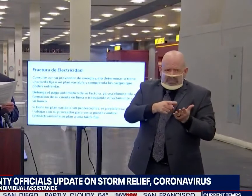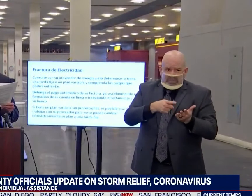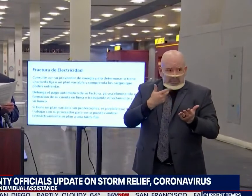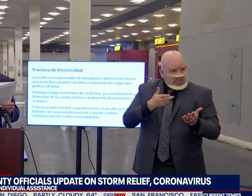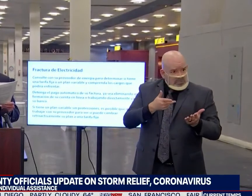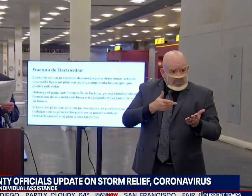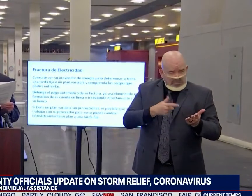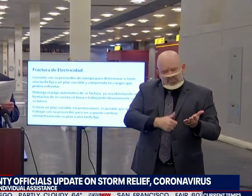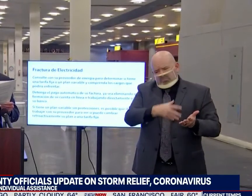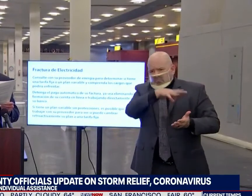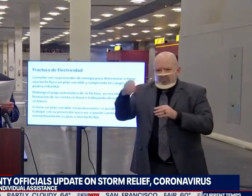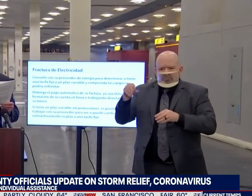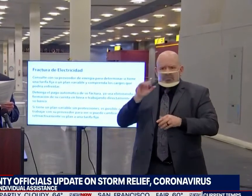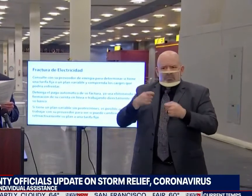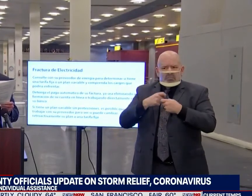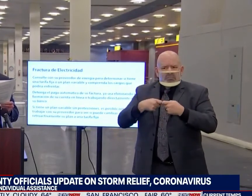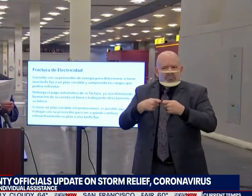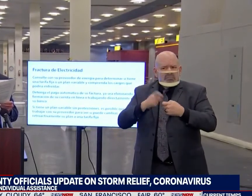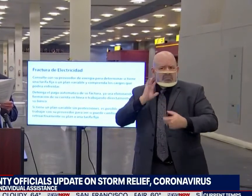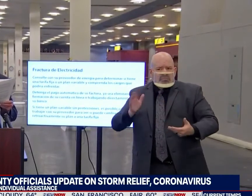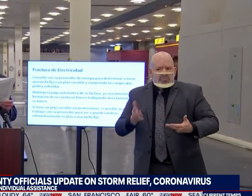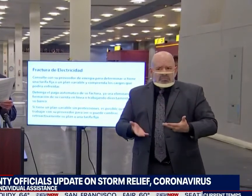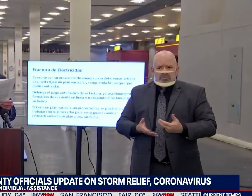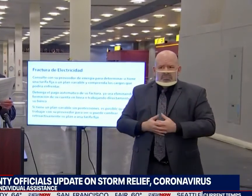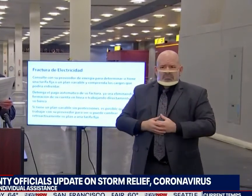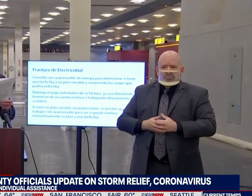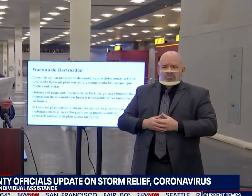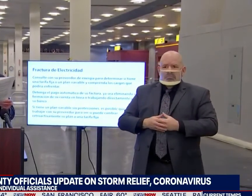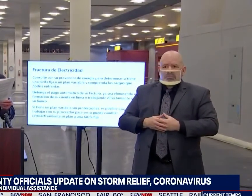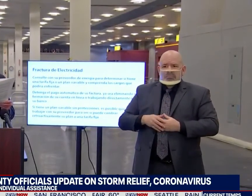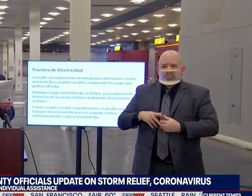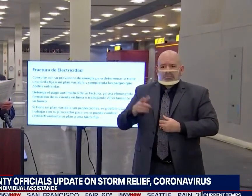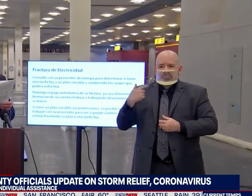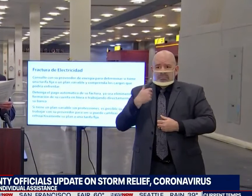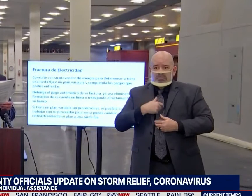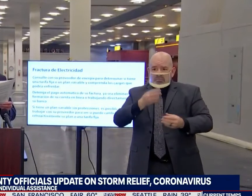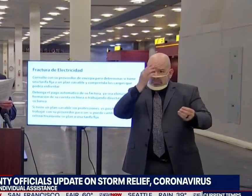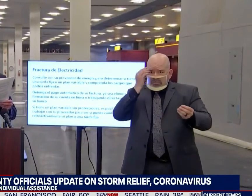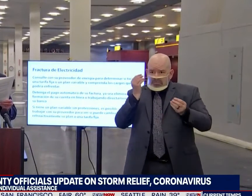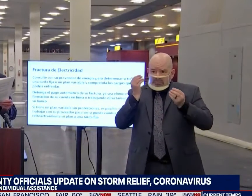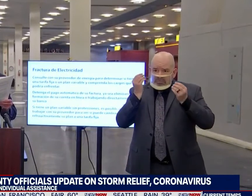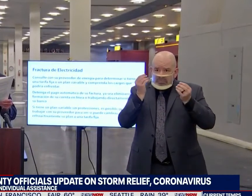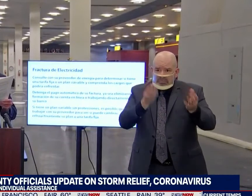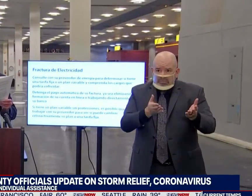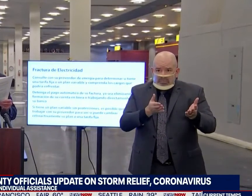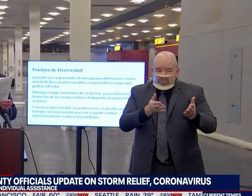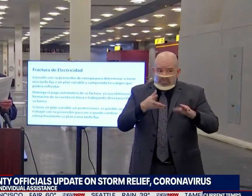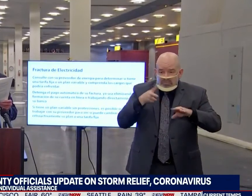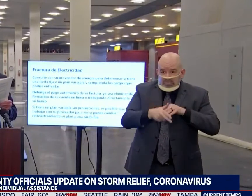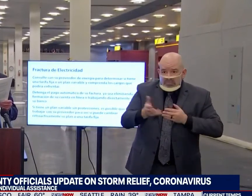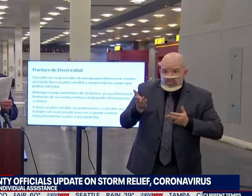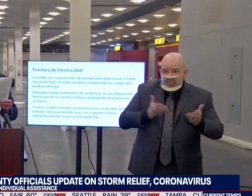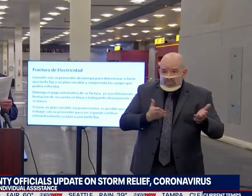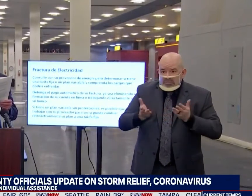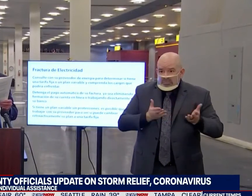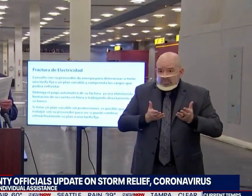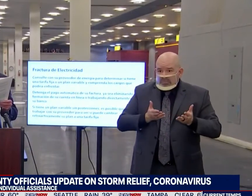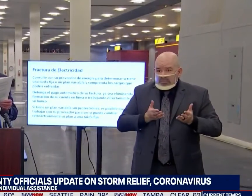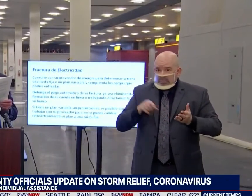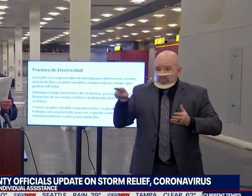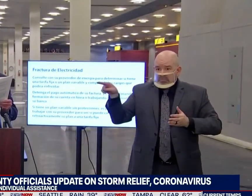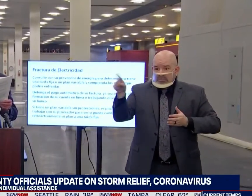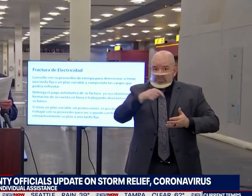a utility to provide its customers with notice before they can terminate your service. During this notice period,